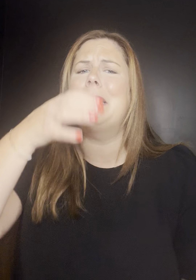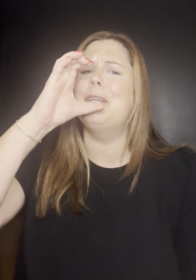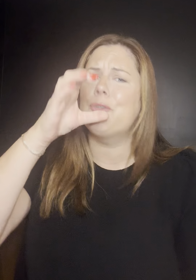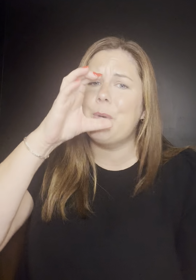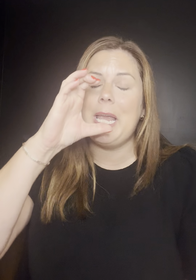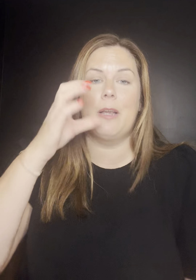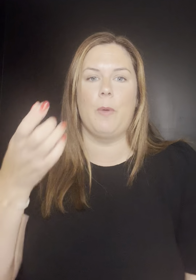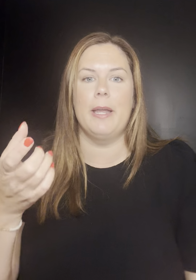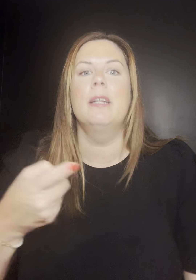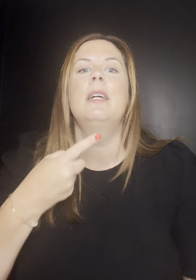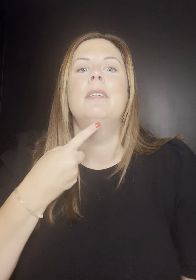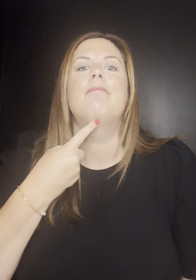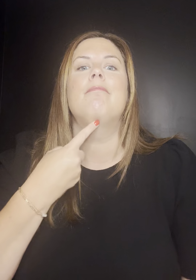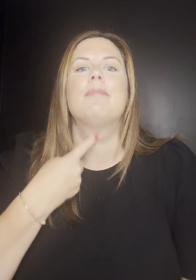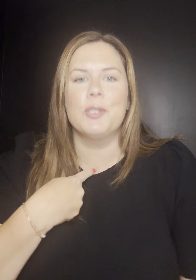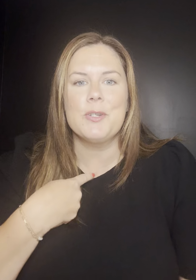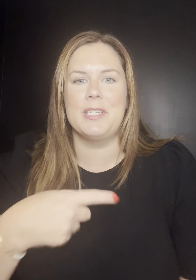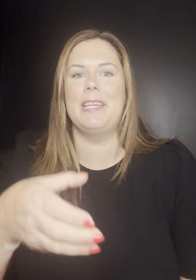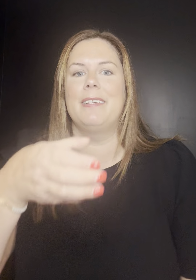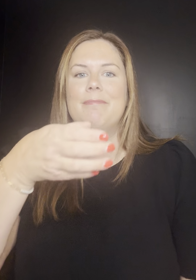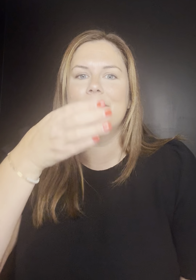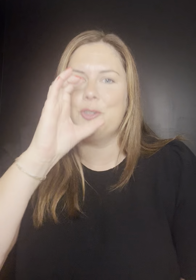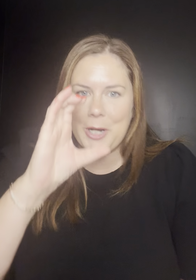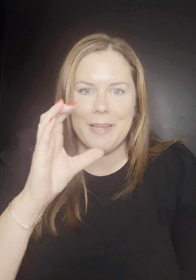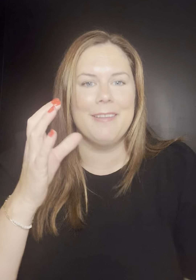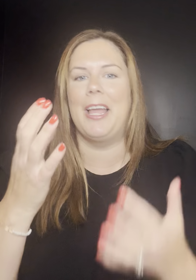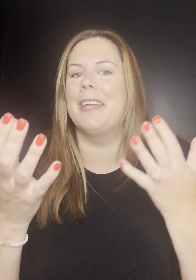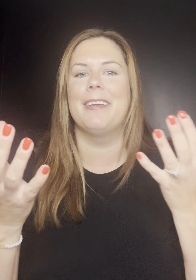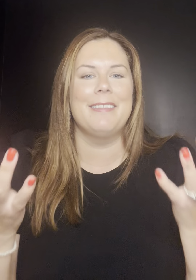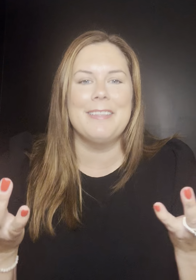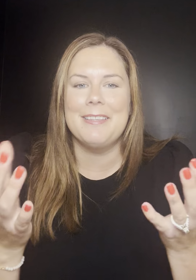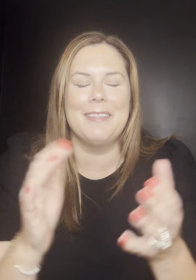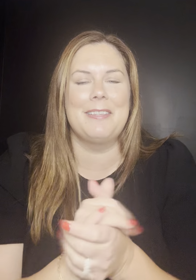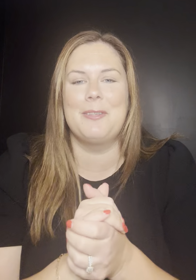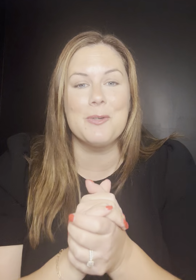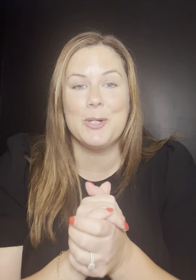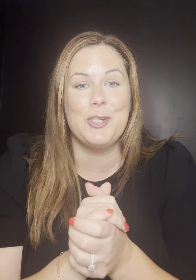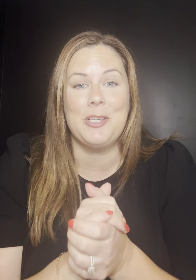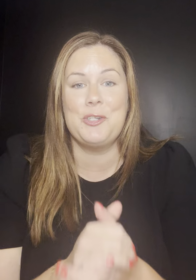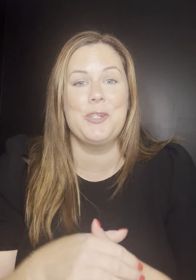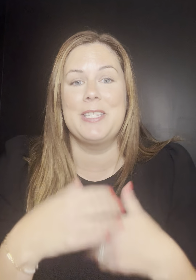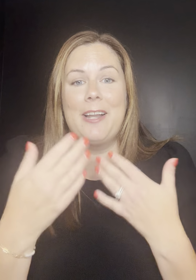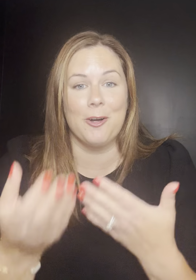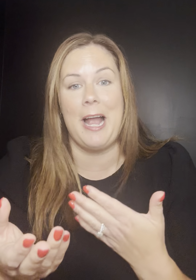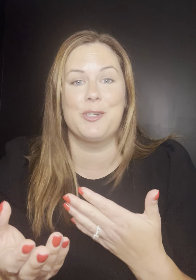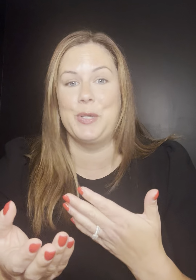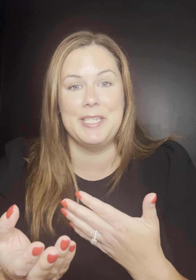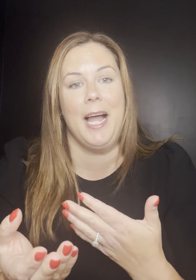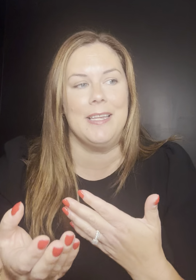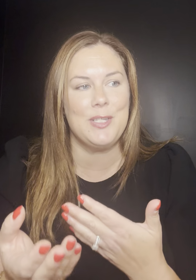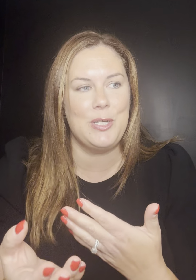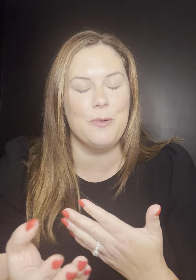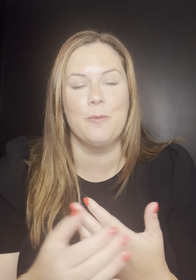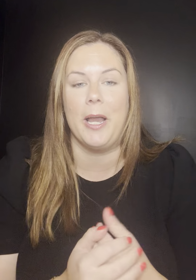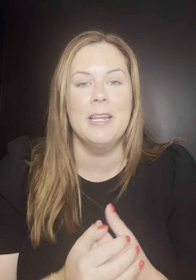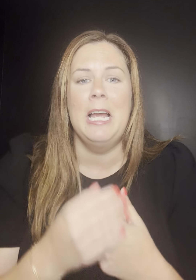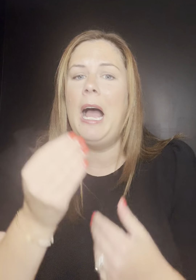need a drink, right? Thirsty, drink, like those are gestures that are actually signs too, right?